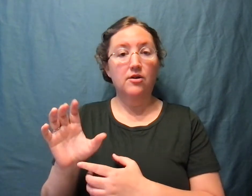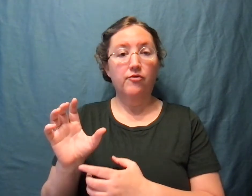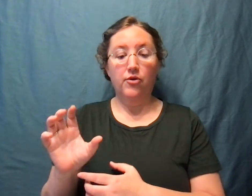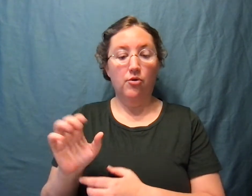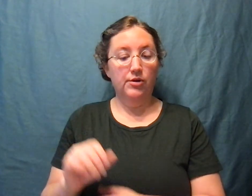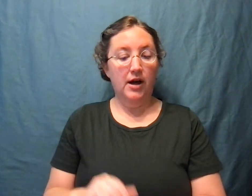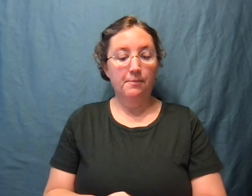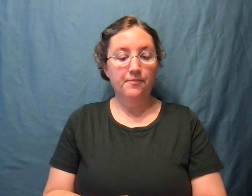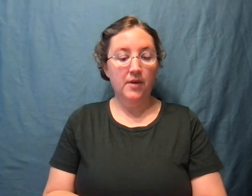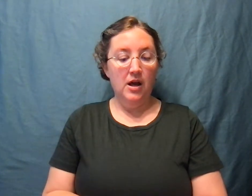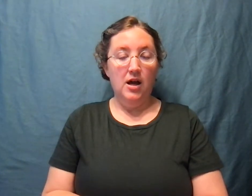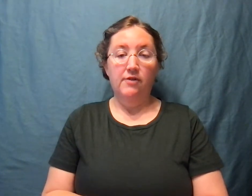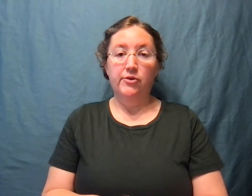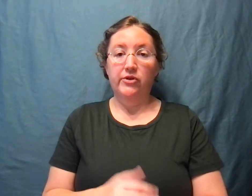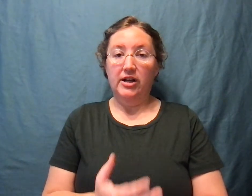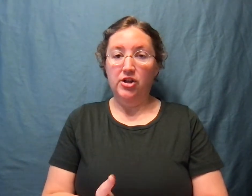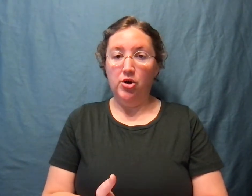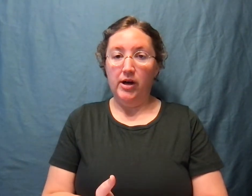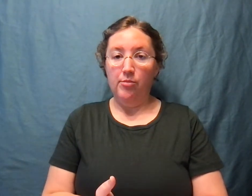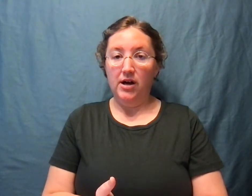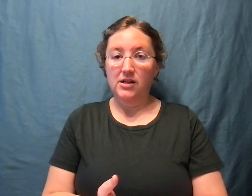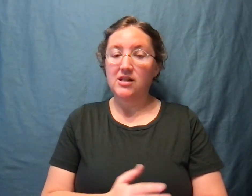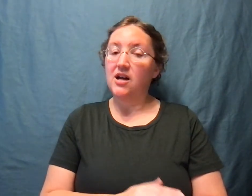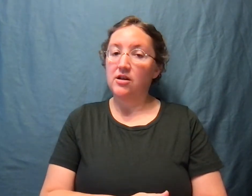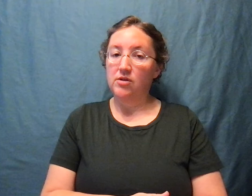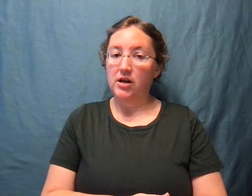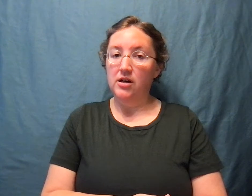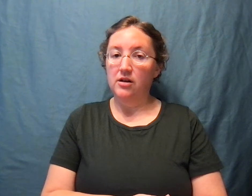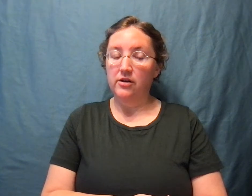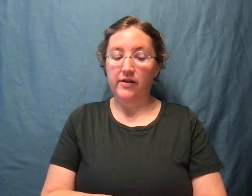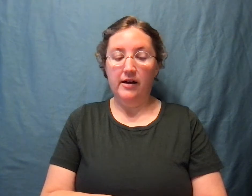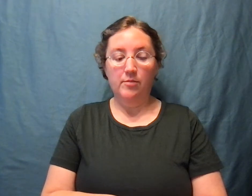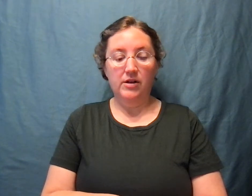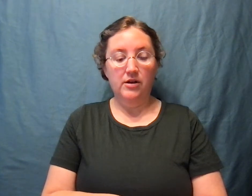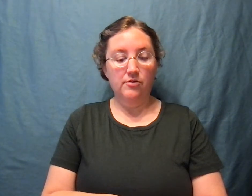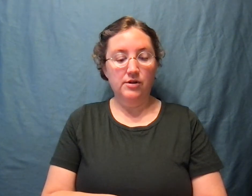for the whole time. If you'd like to go and practice that, you can look that up in the notes.